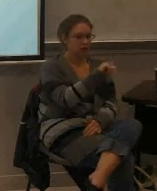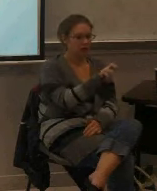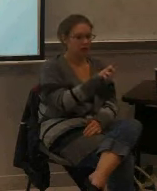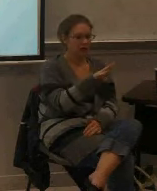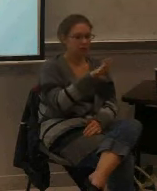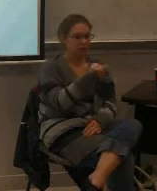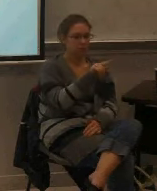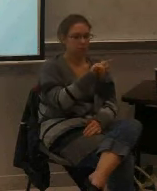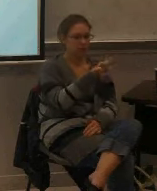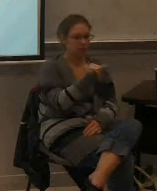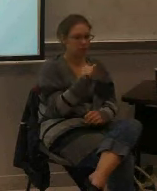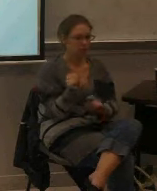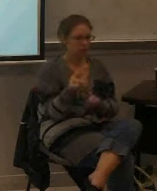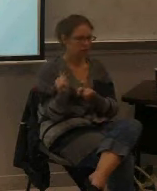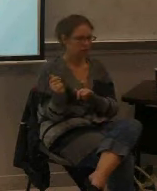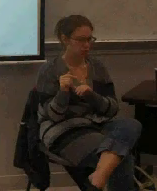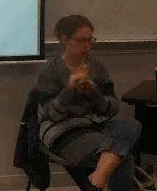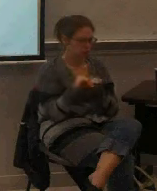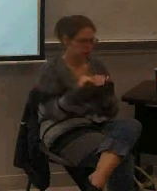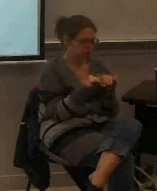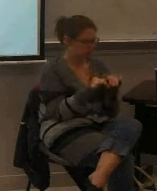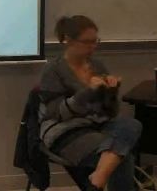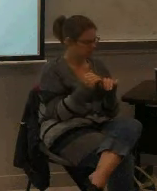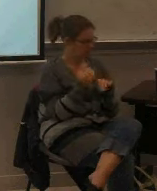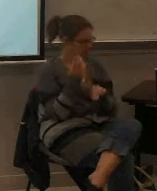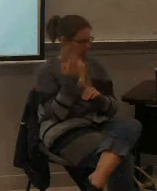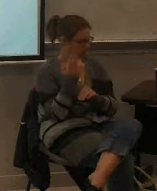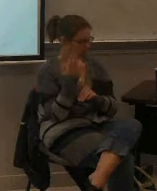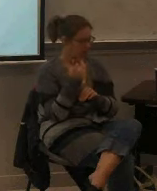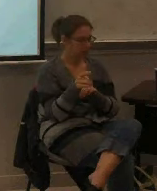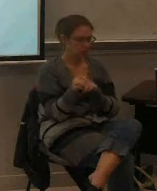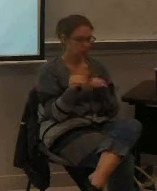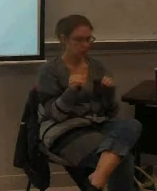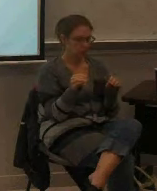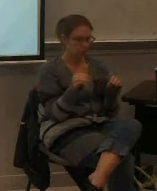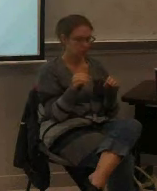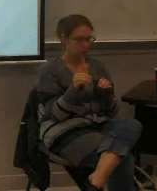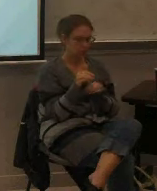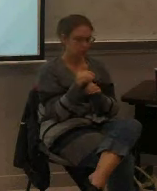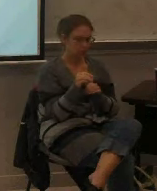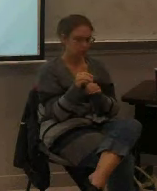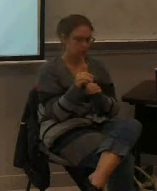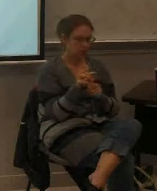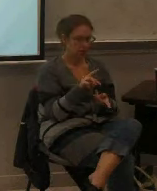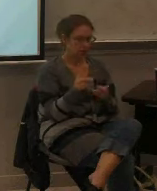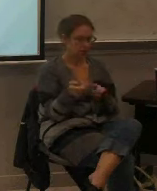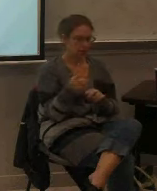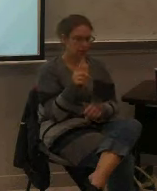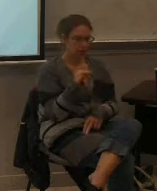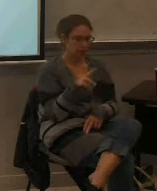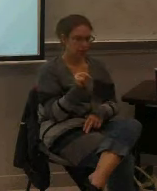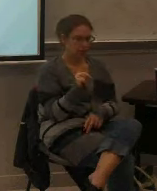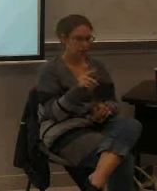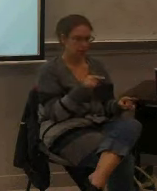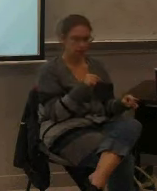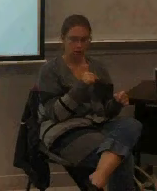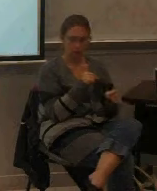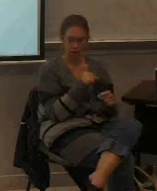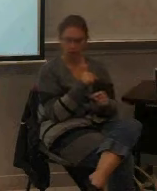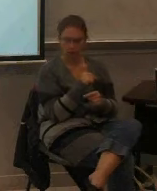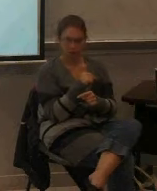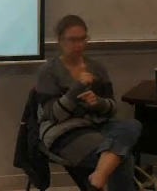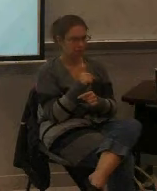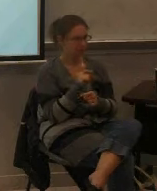way. And for some reason, he moved the magnetic field in a flip direction, and he couldn't figure out why this